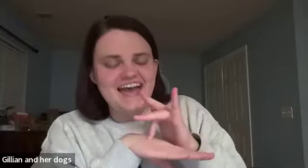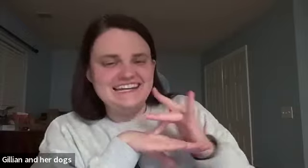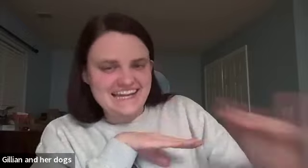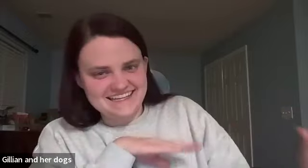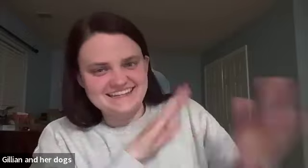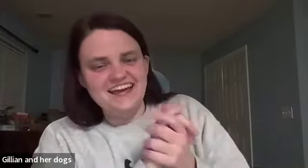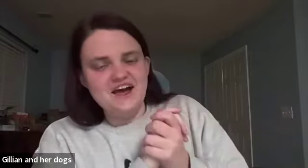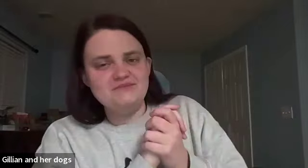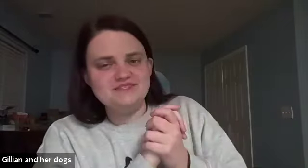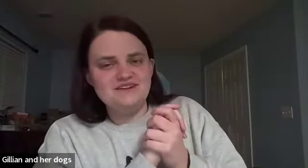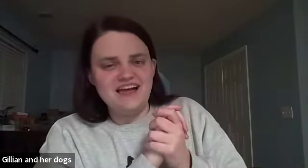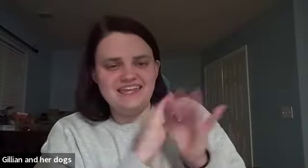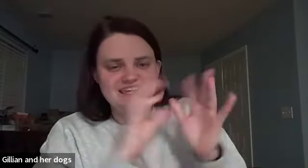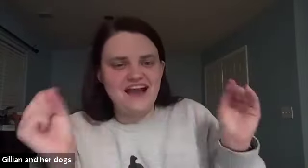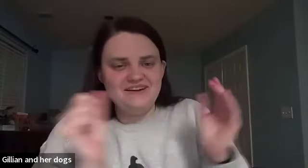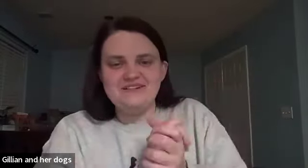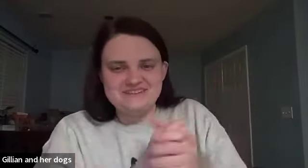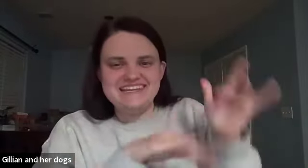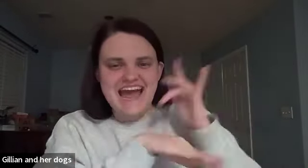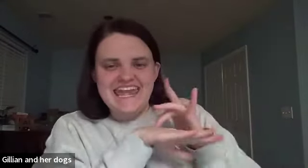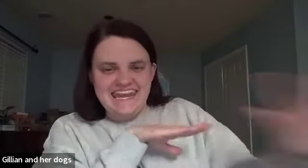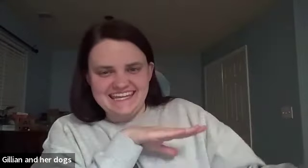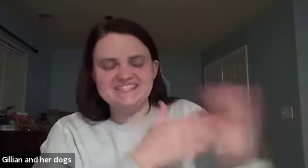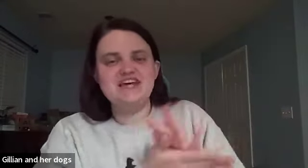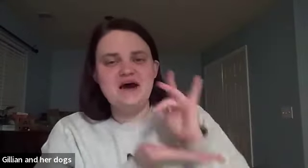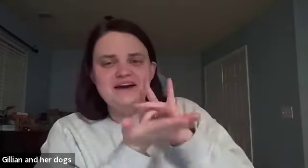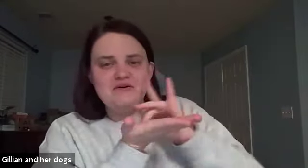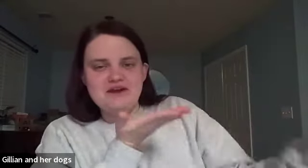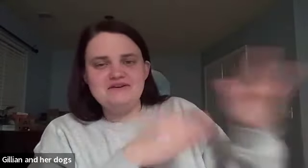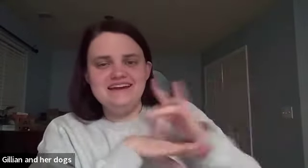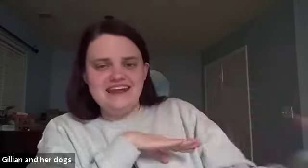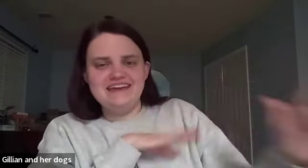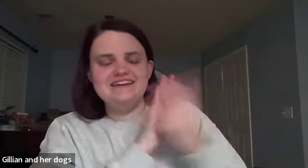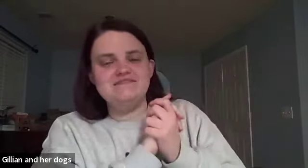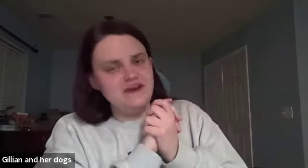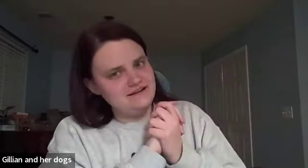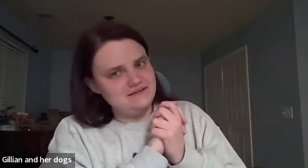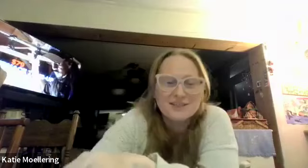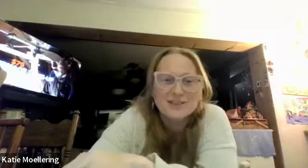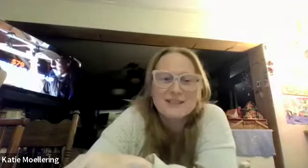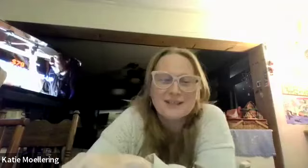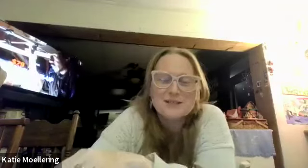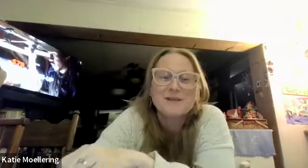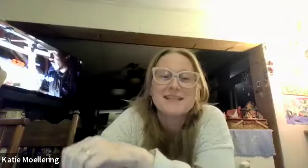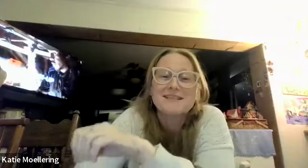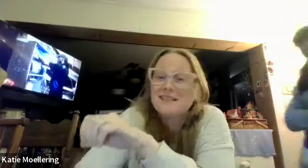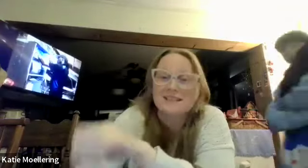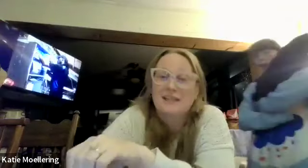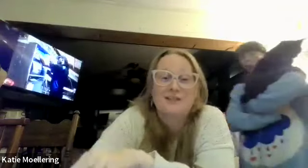Yeah, naked. So like you got no clothes. Yeah, naked. So rude, naked. That is very actually hilarious because I did not hear